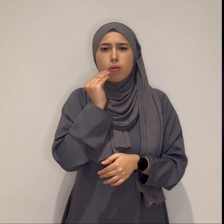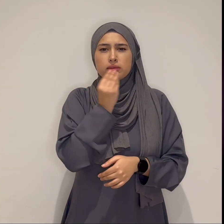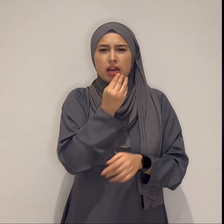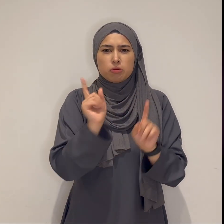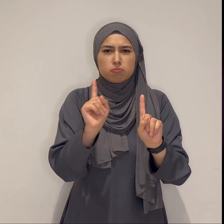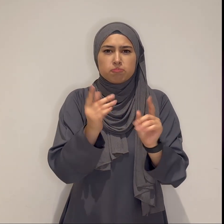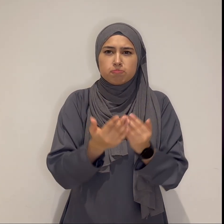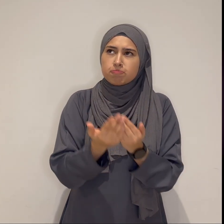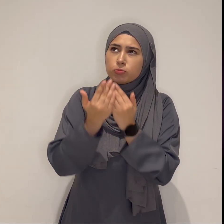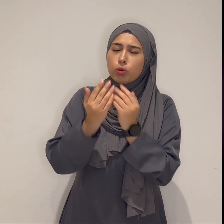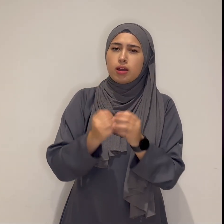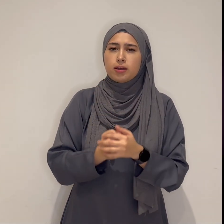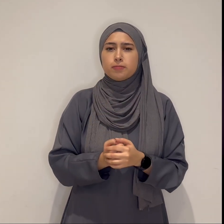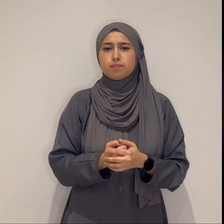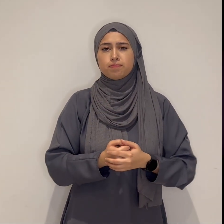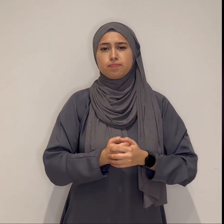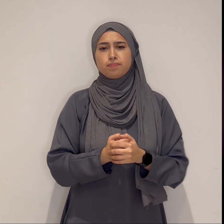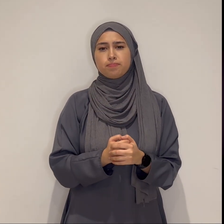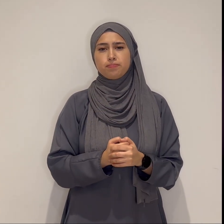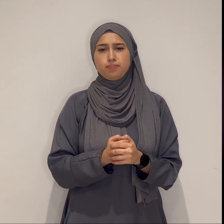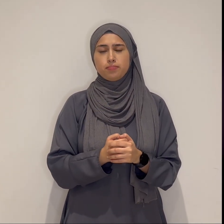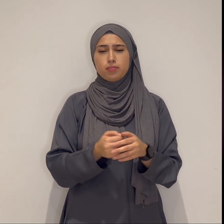Ramadan?